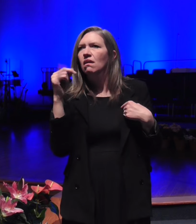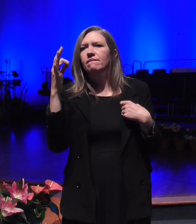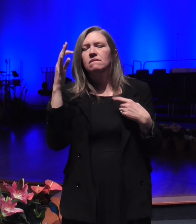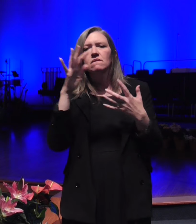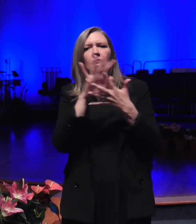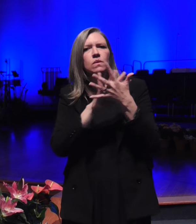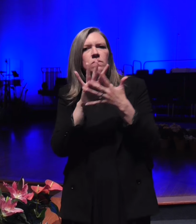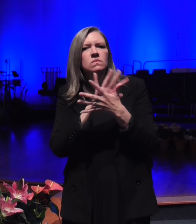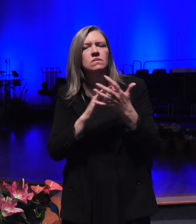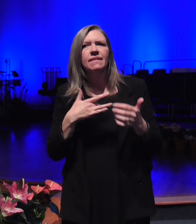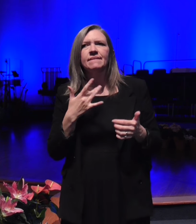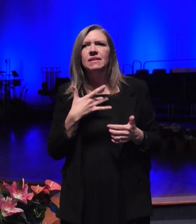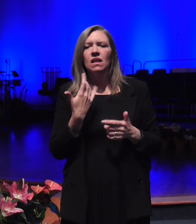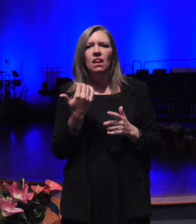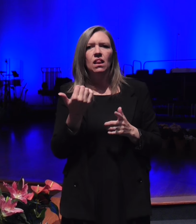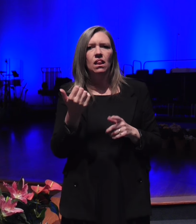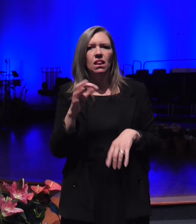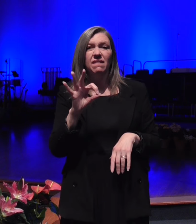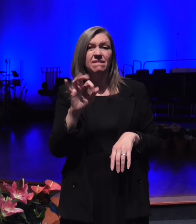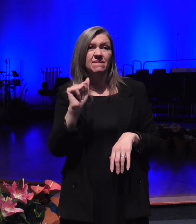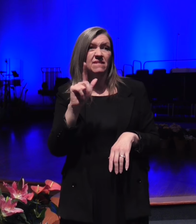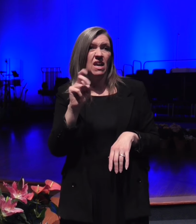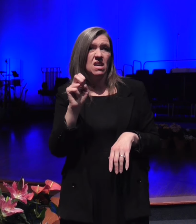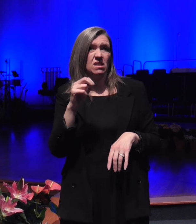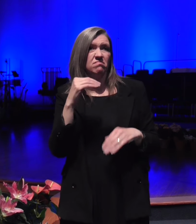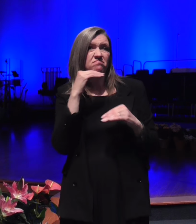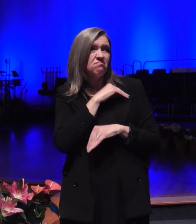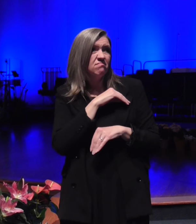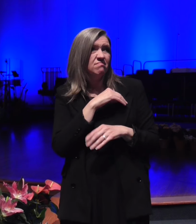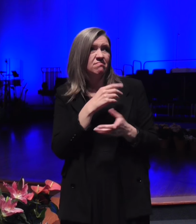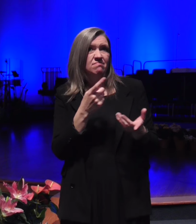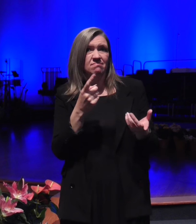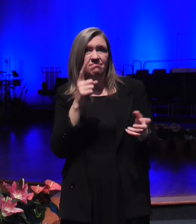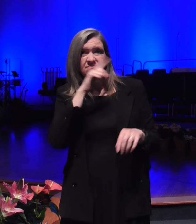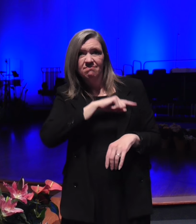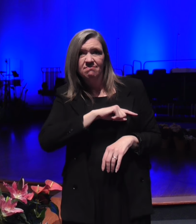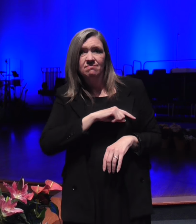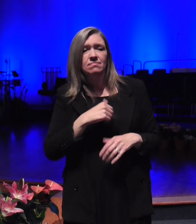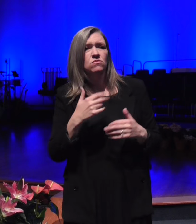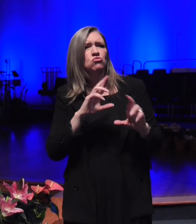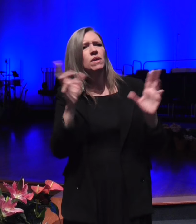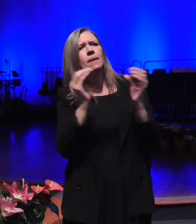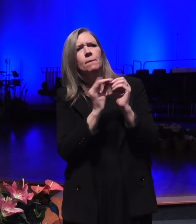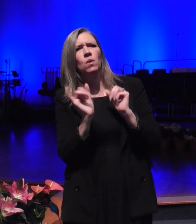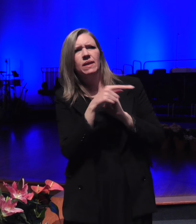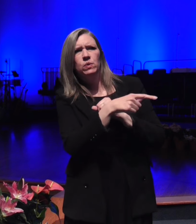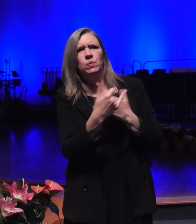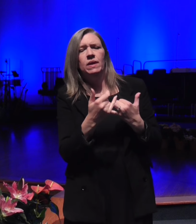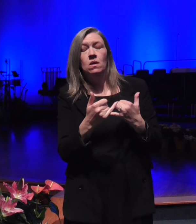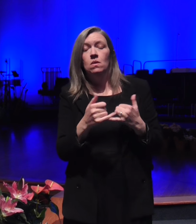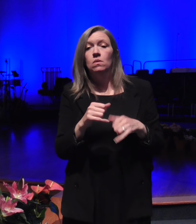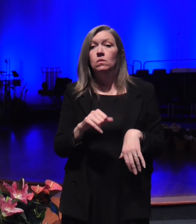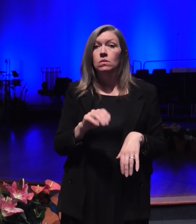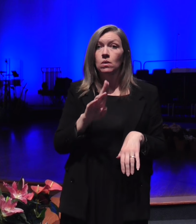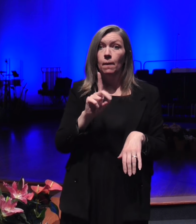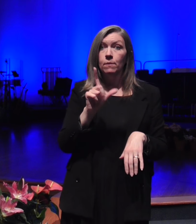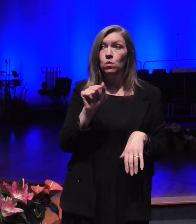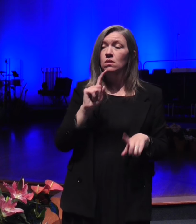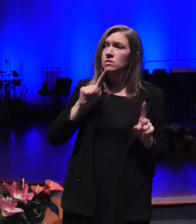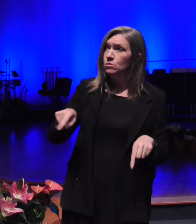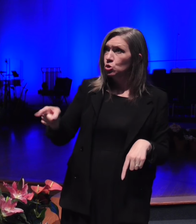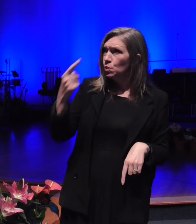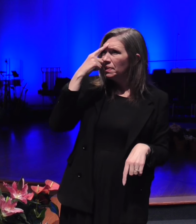fake. I think I'm ready to be more like you now, Buddha. And the Buddha responds to him, you think it's easy being a